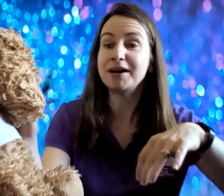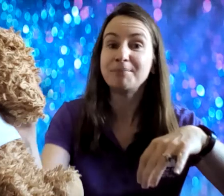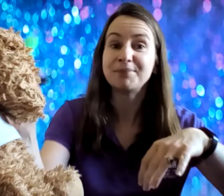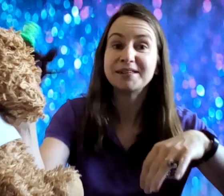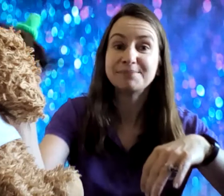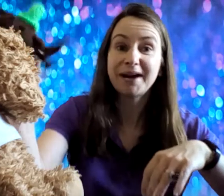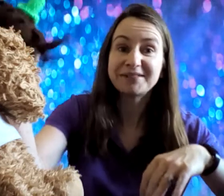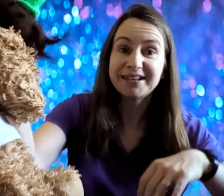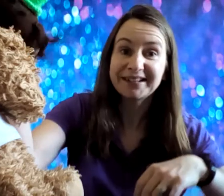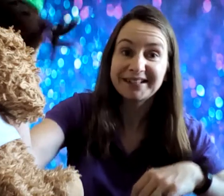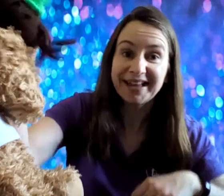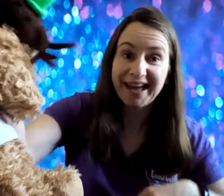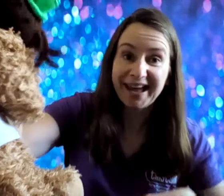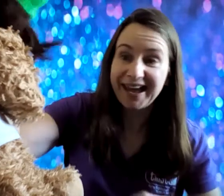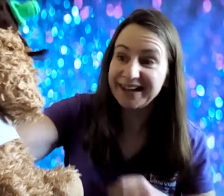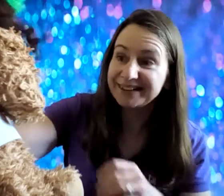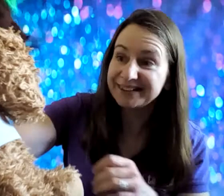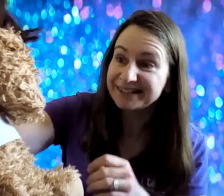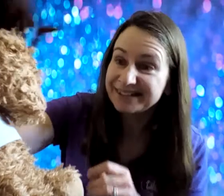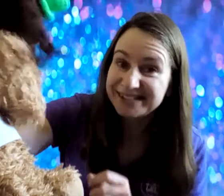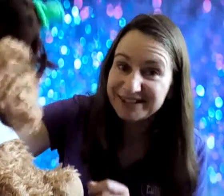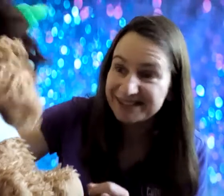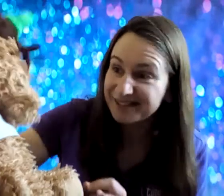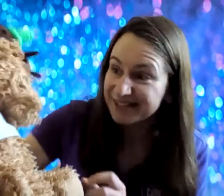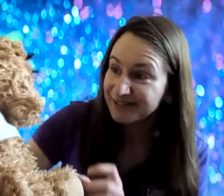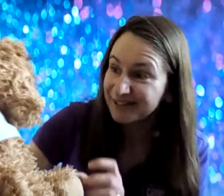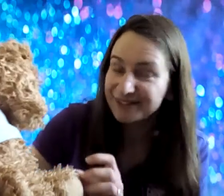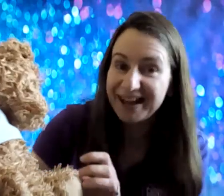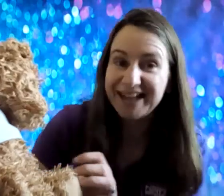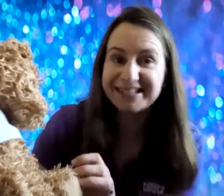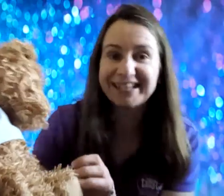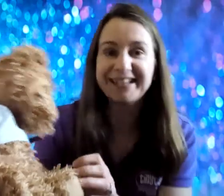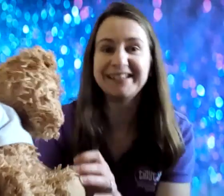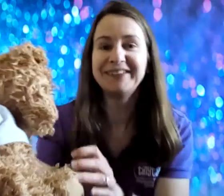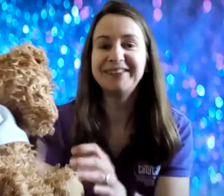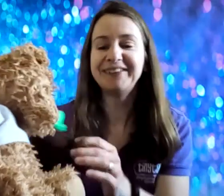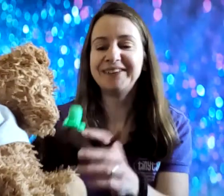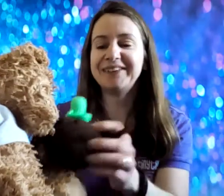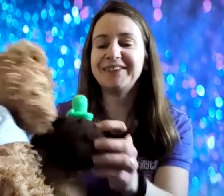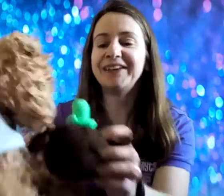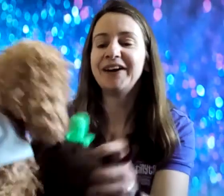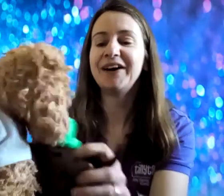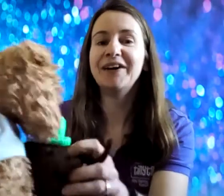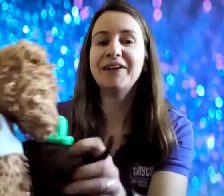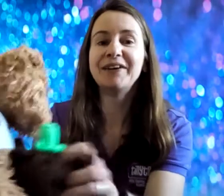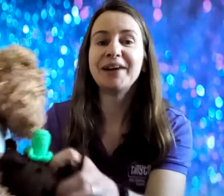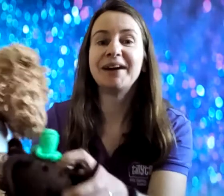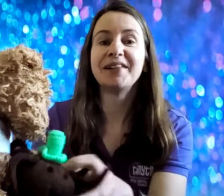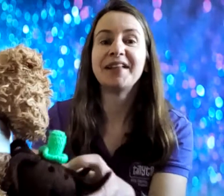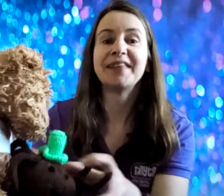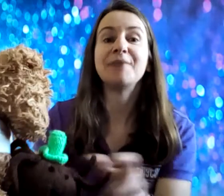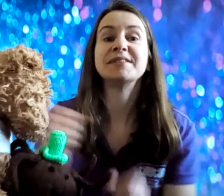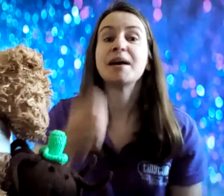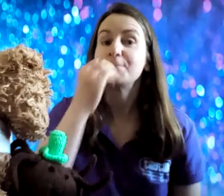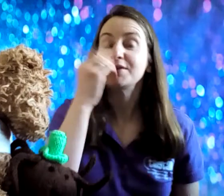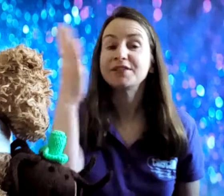up the spout again. Tickle, tickle, tickle on your hair, Teddy. Oh, well, that was